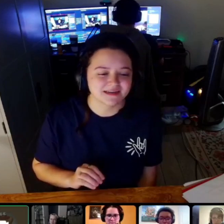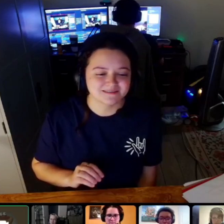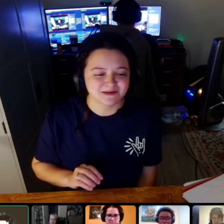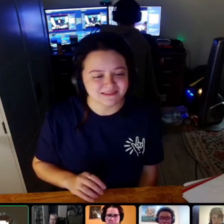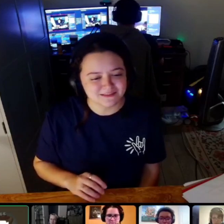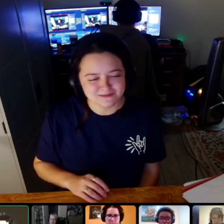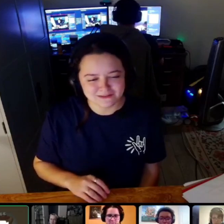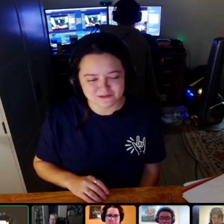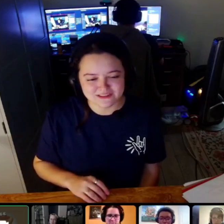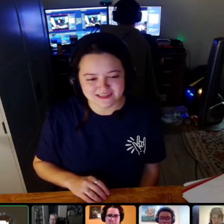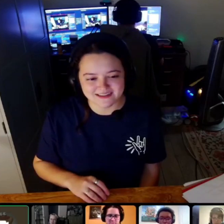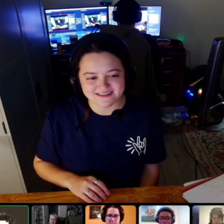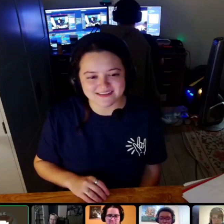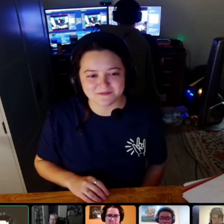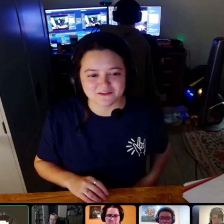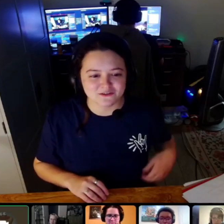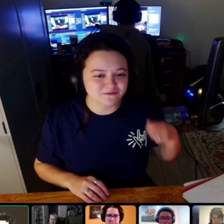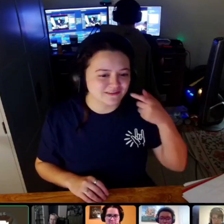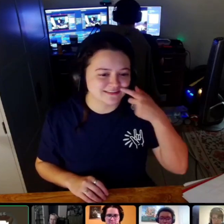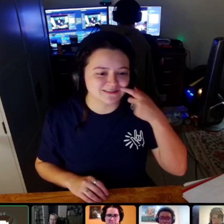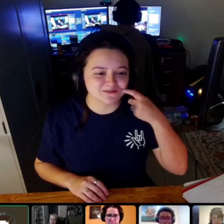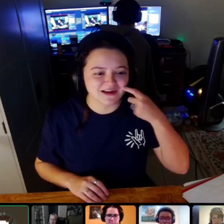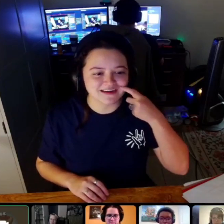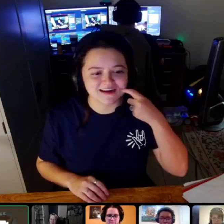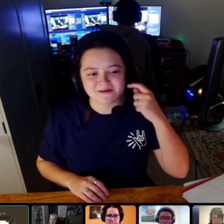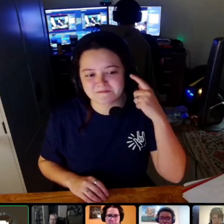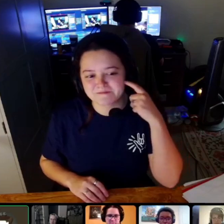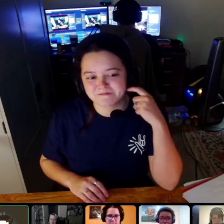My students usually get this. I'm not sure if this is the right